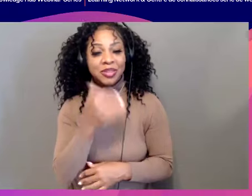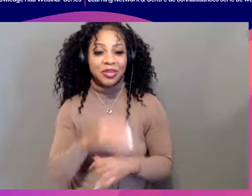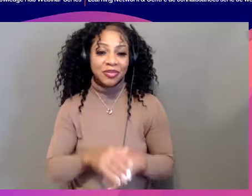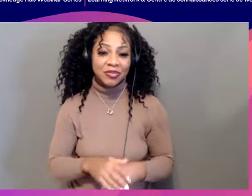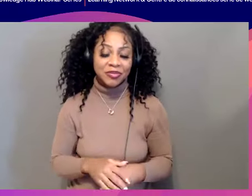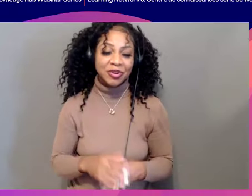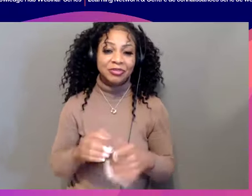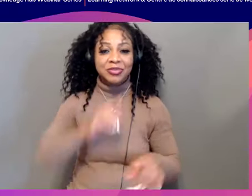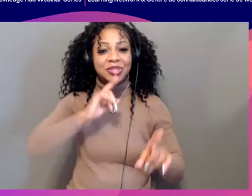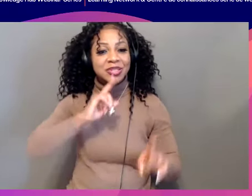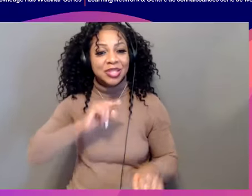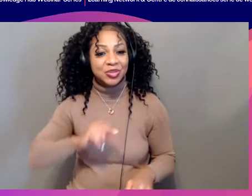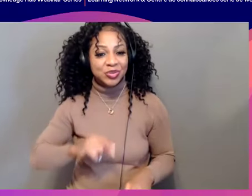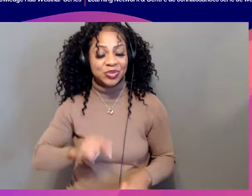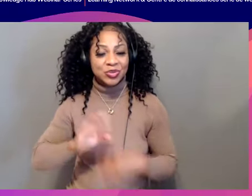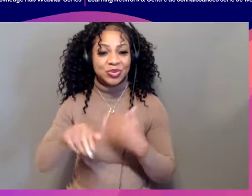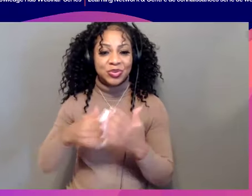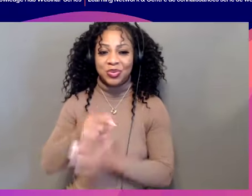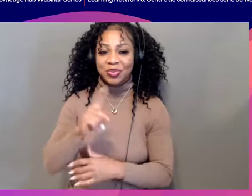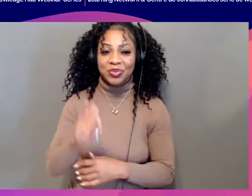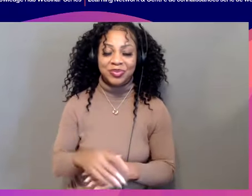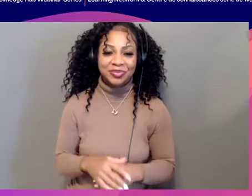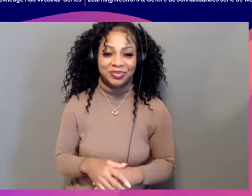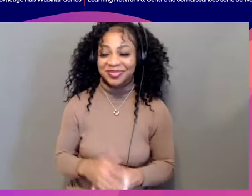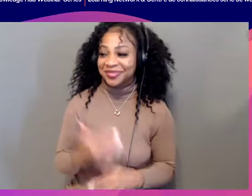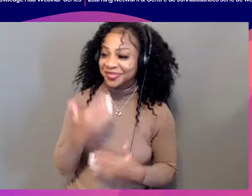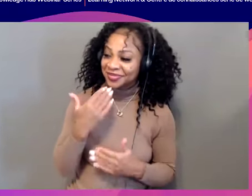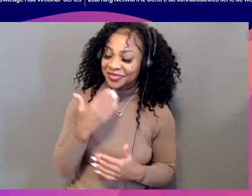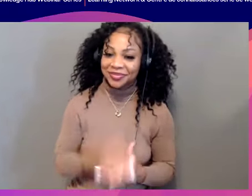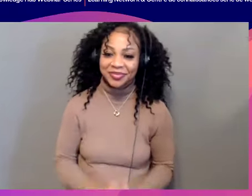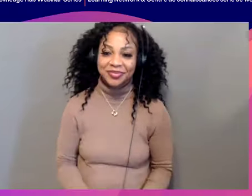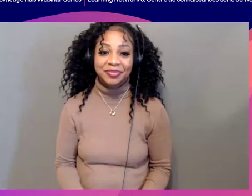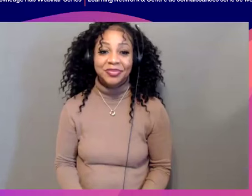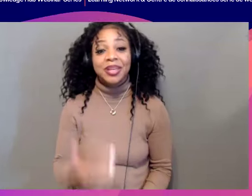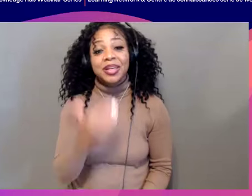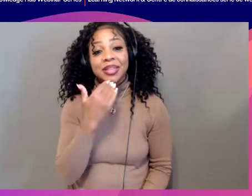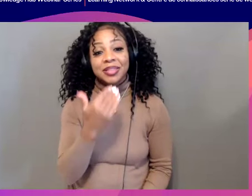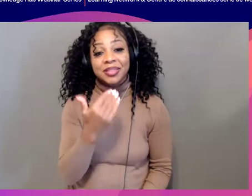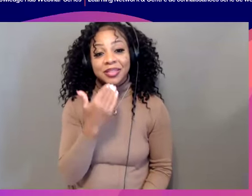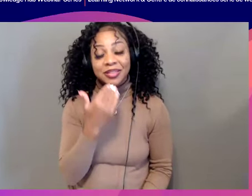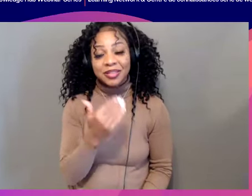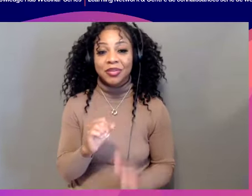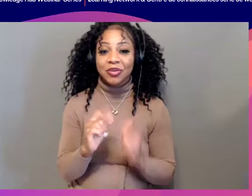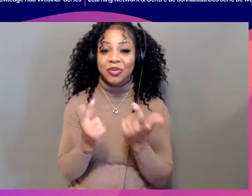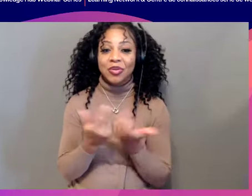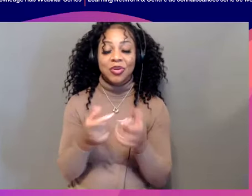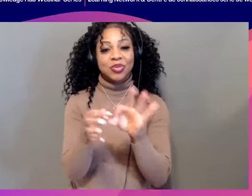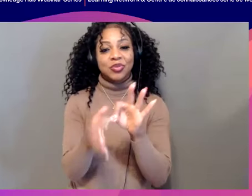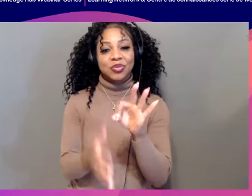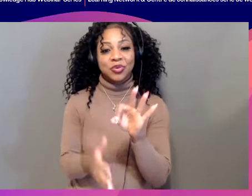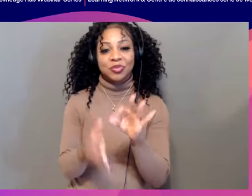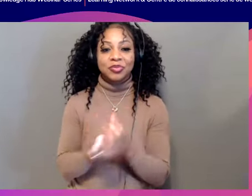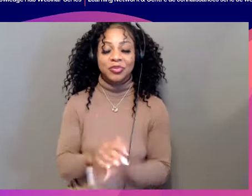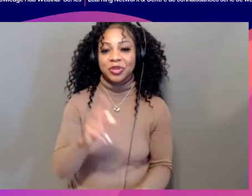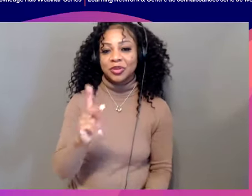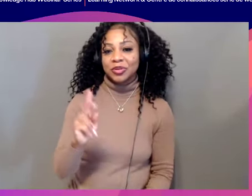much time to answer questions from the audience. Thank you. Thank you also to all of the interpreters today,